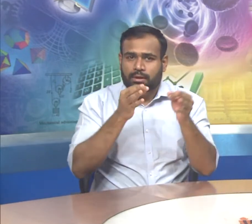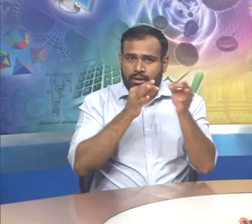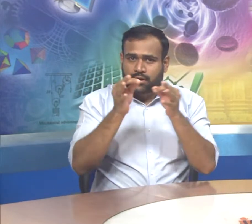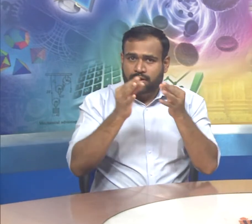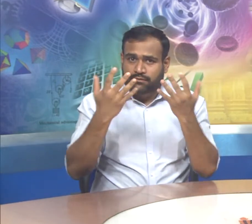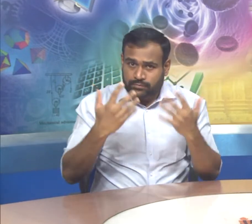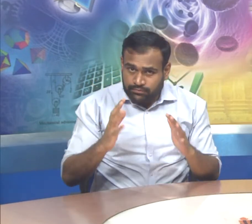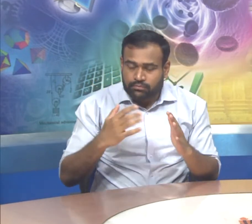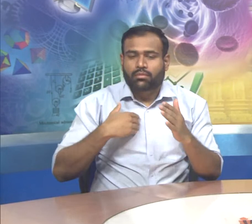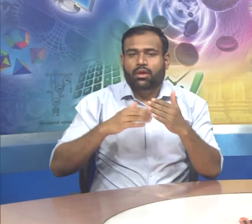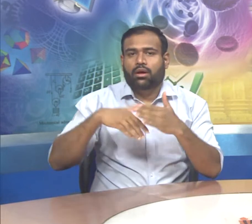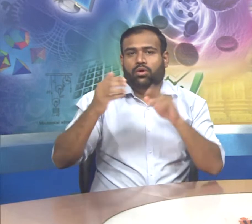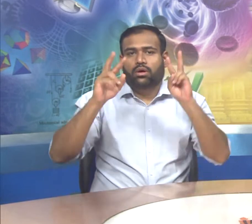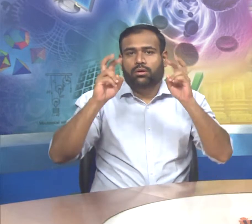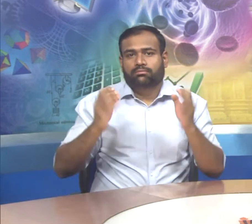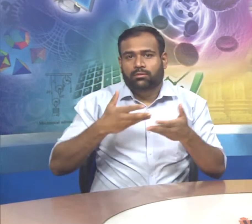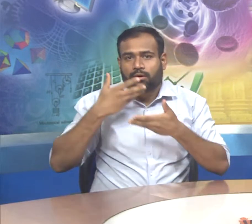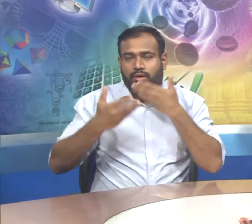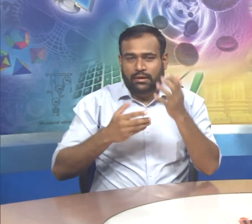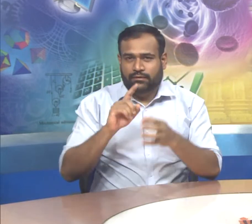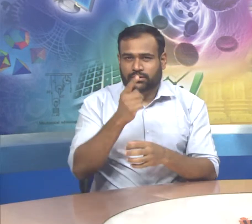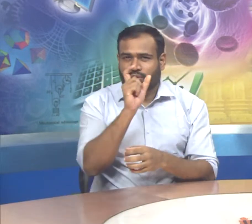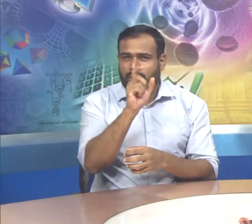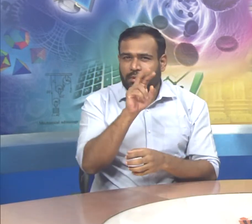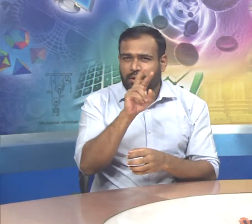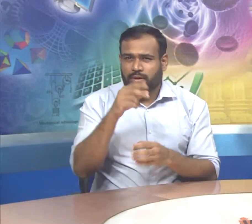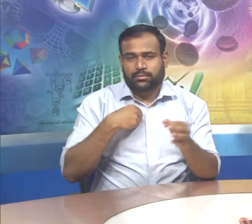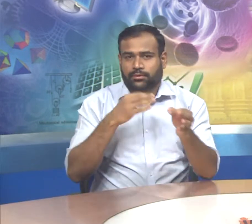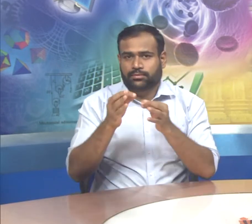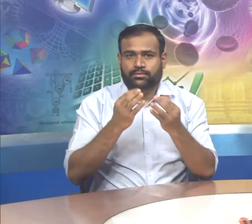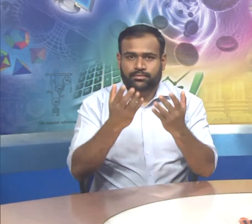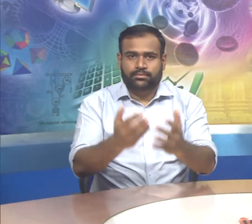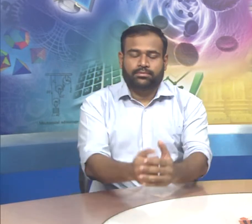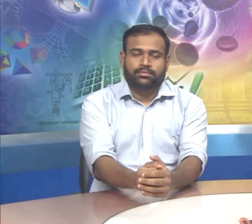First, we will discuss about difficult words.